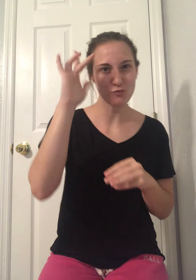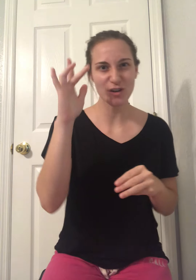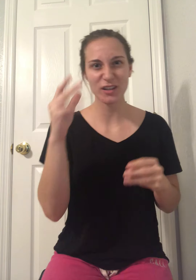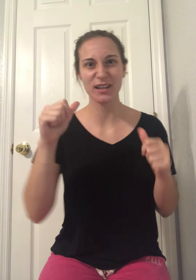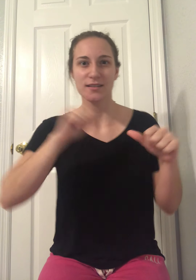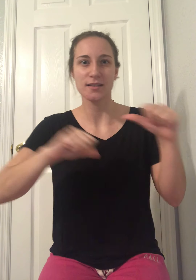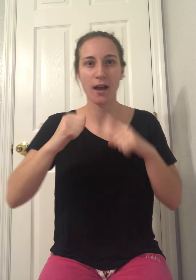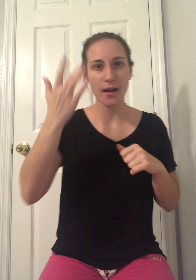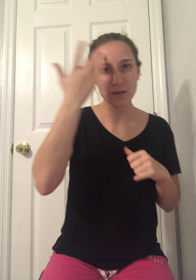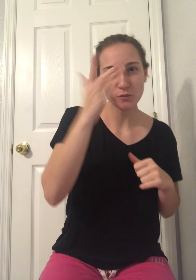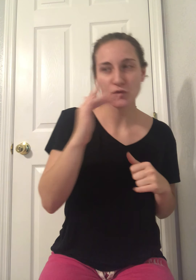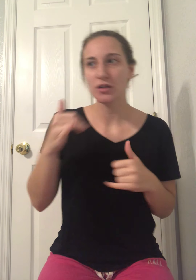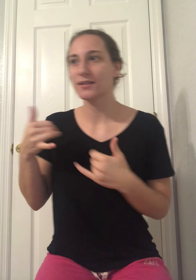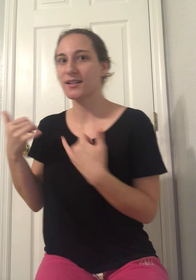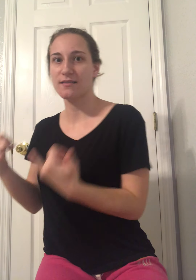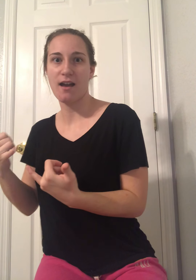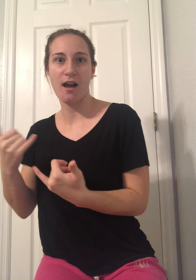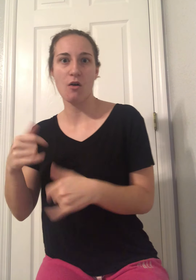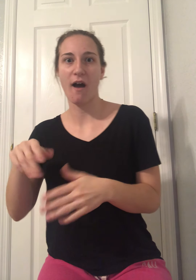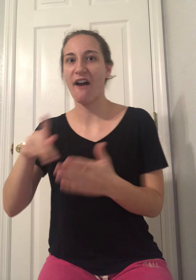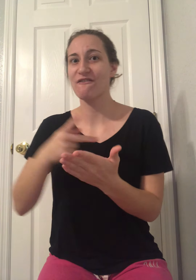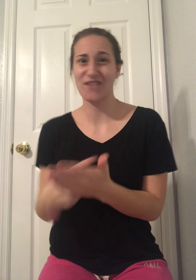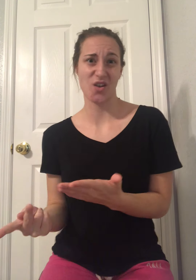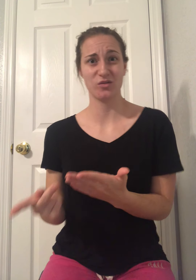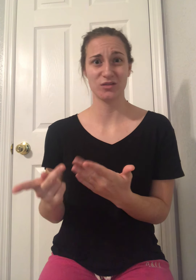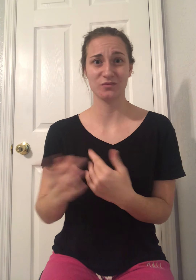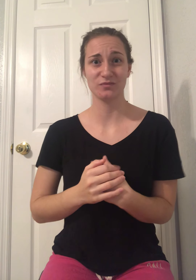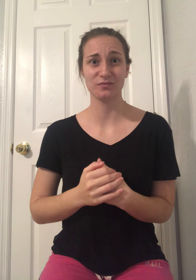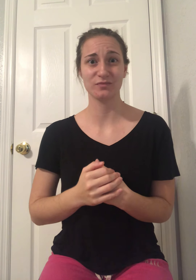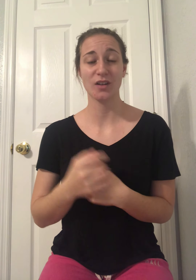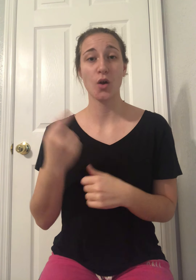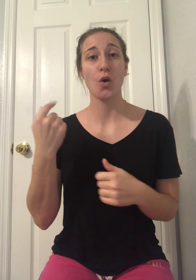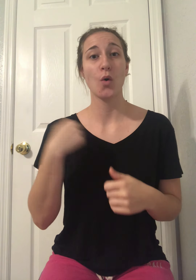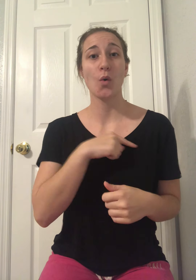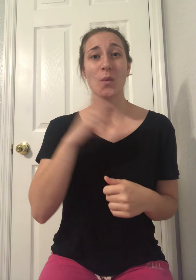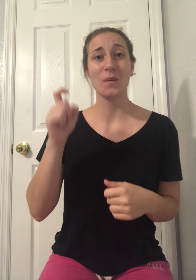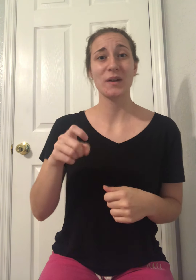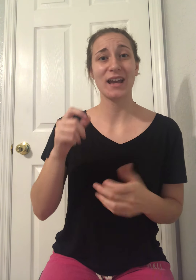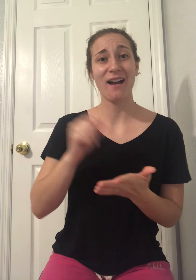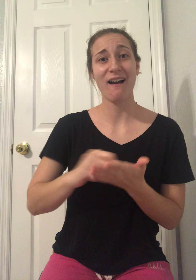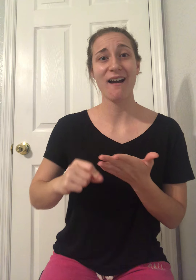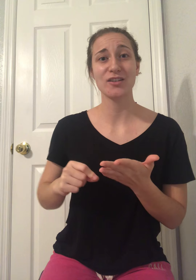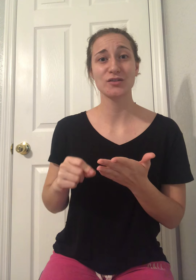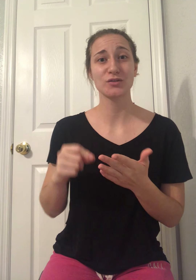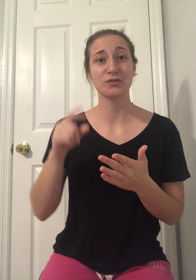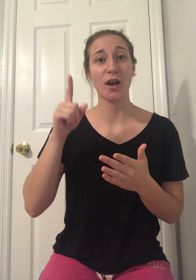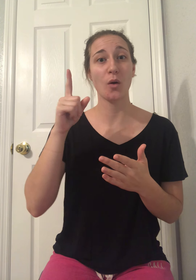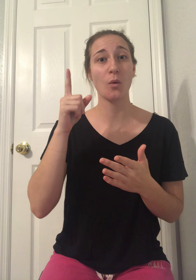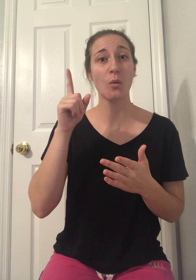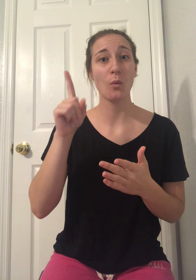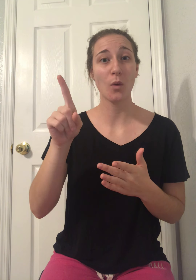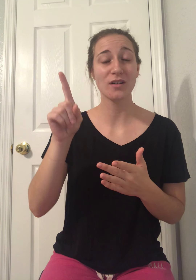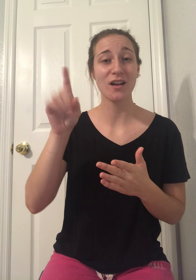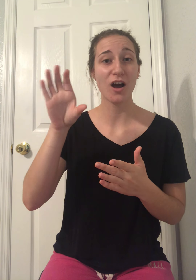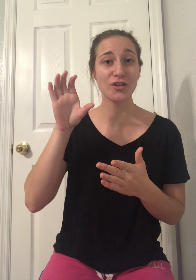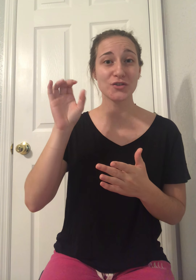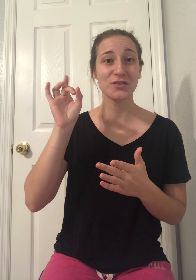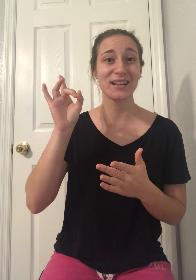Korea. We had to write the 118 elements of the periodic table 60 times each. Now that's over 7,000